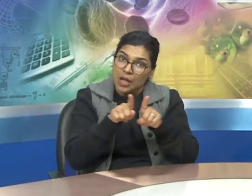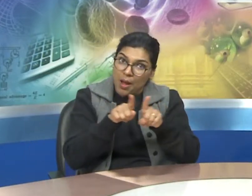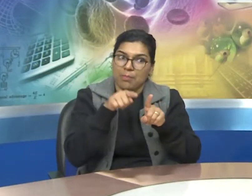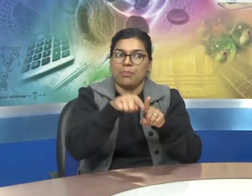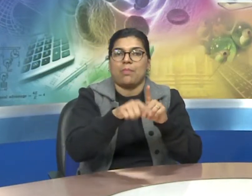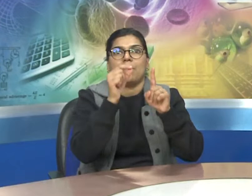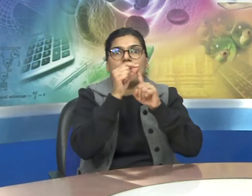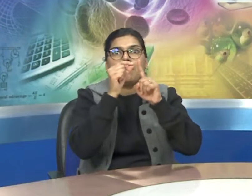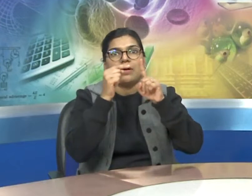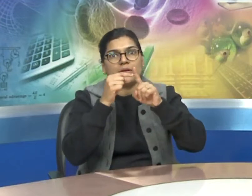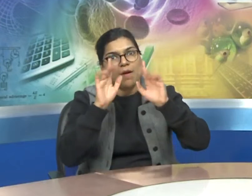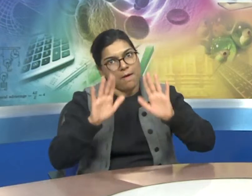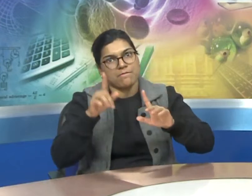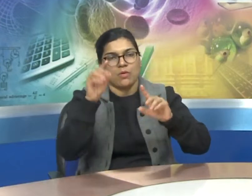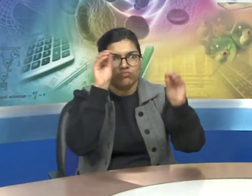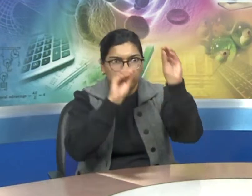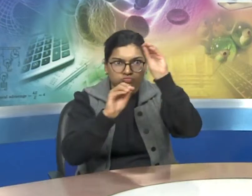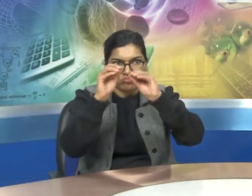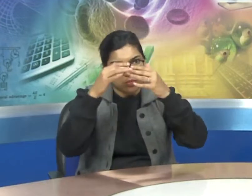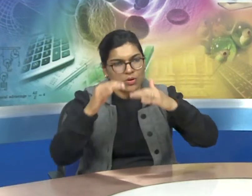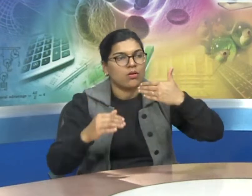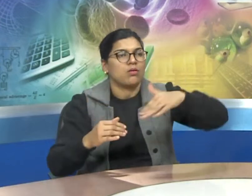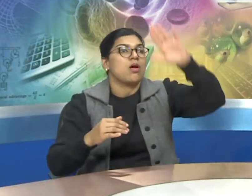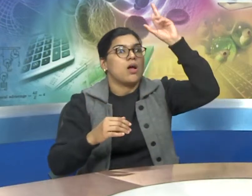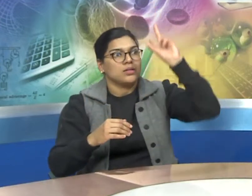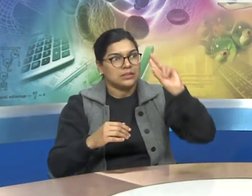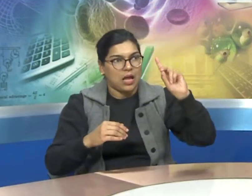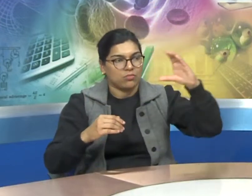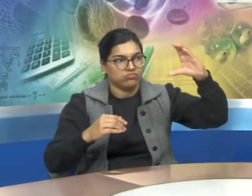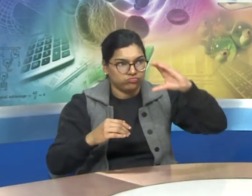we want to present to our audiences.